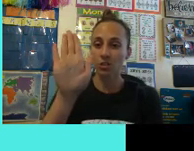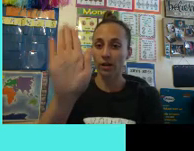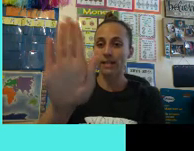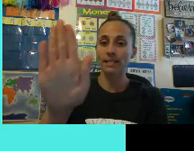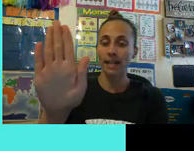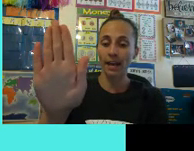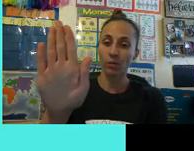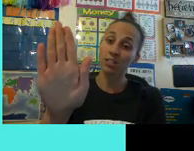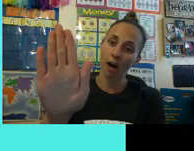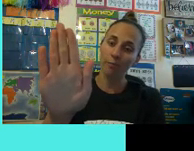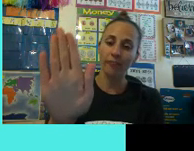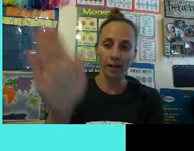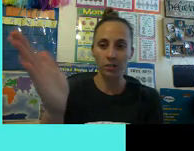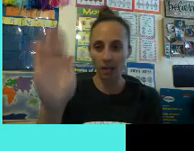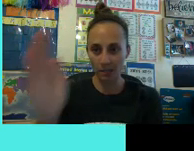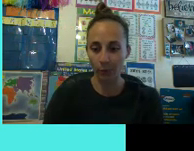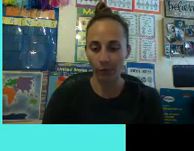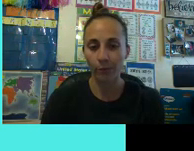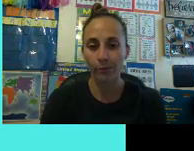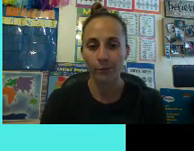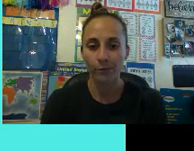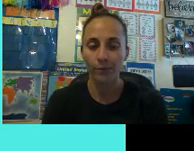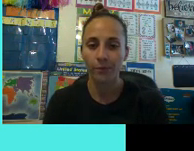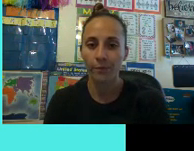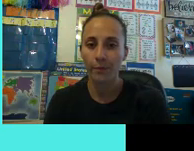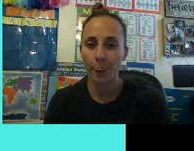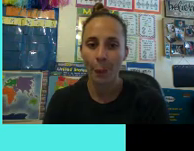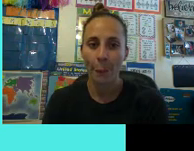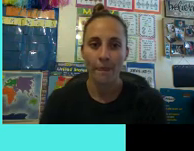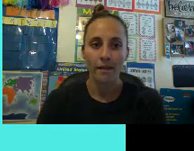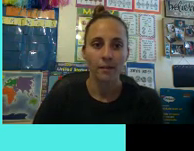this is showing is stay or stop. Frank knows it as both.